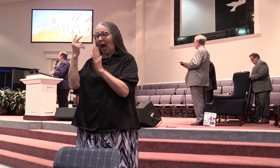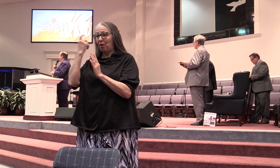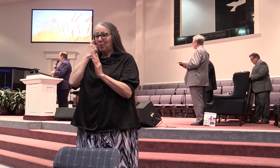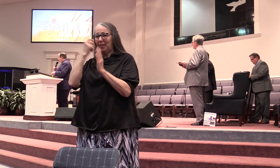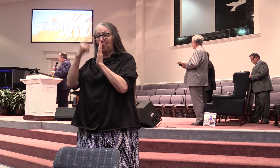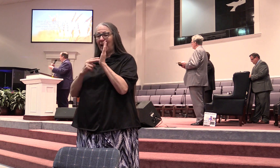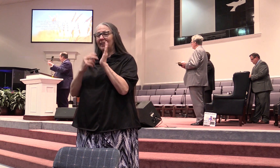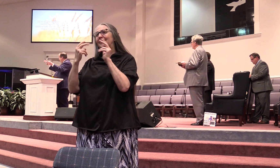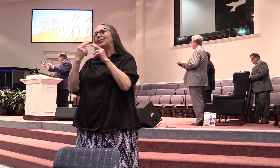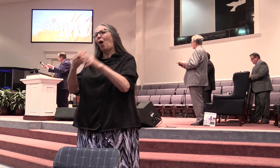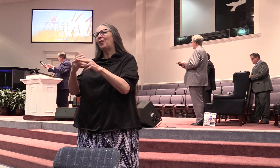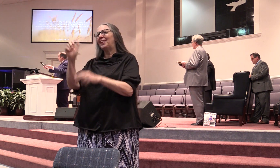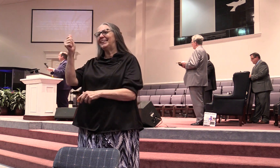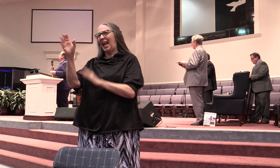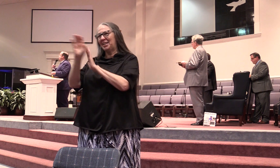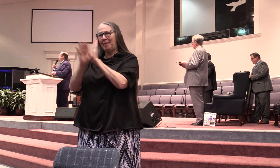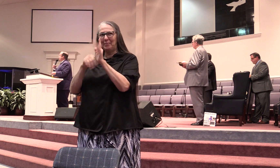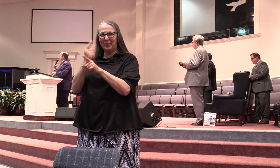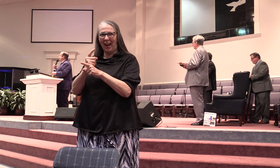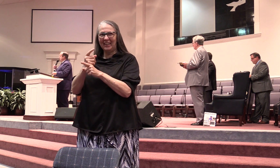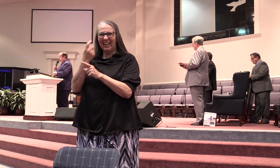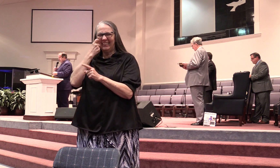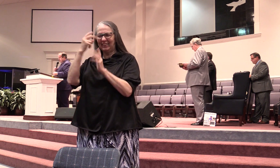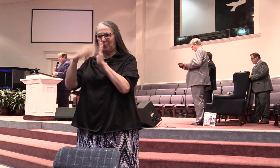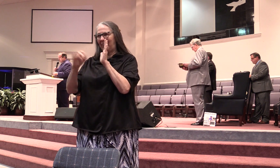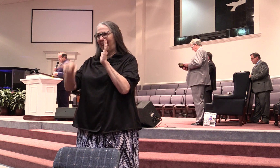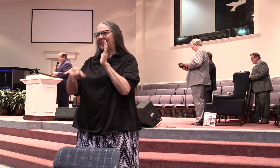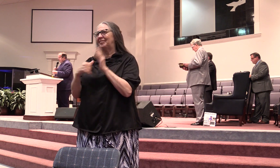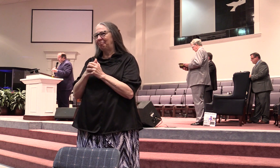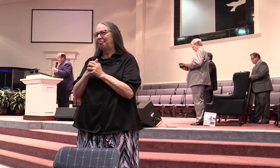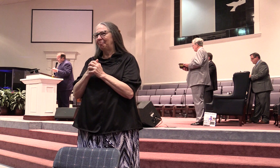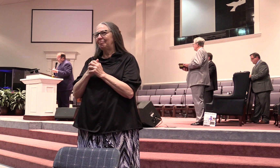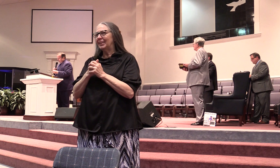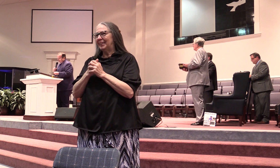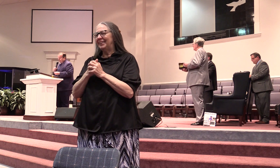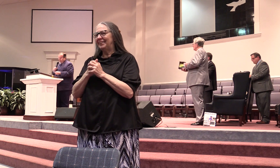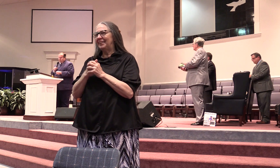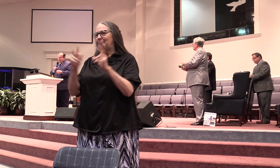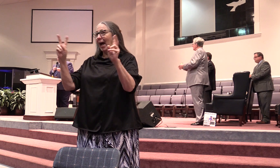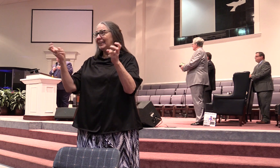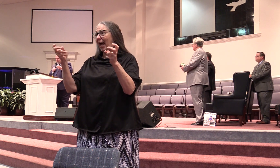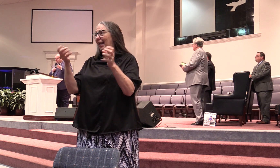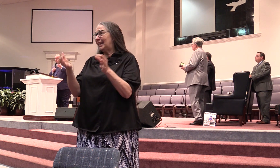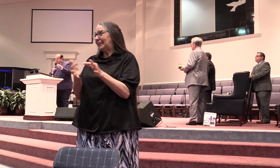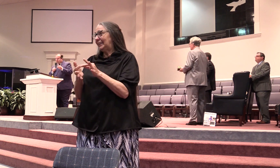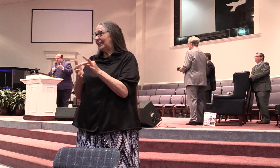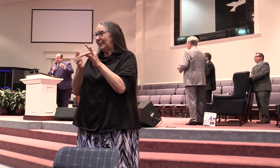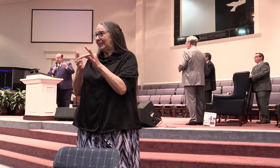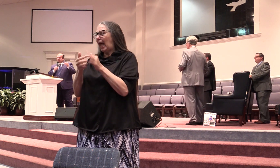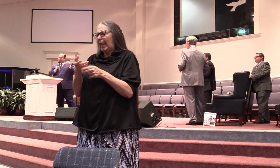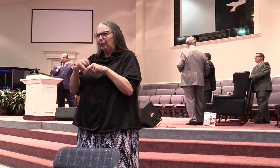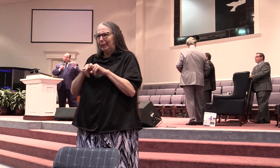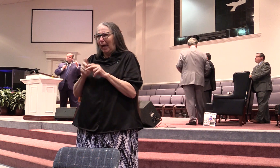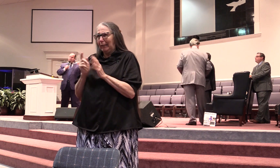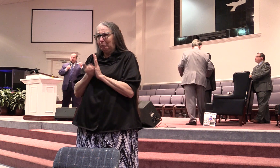to you is commonly called 10 Commandments. 10 Commandments. Now, my title today is a little unique, and I'm going to let you be seated in just a